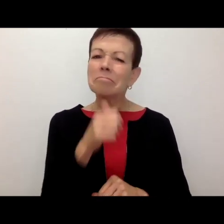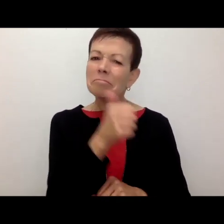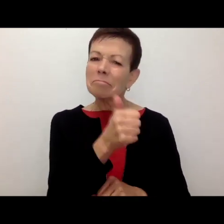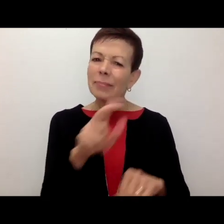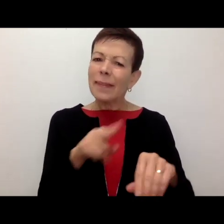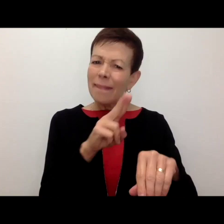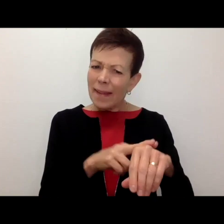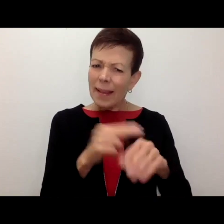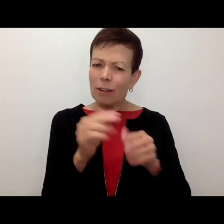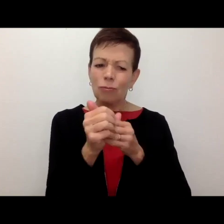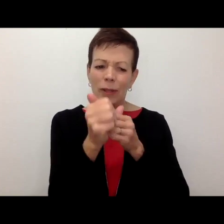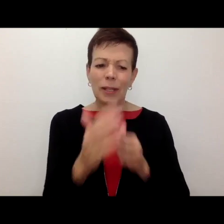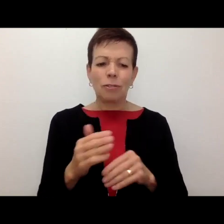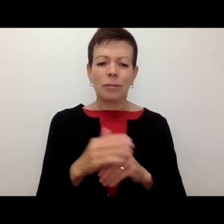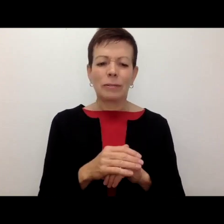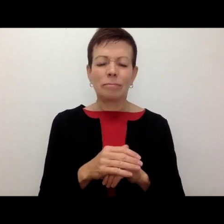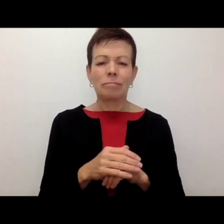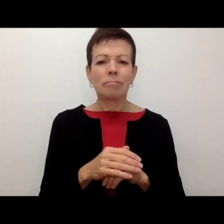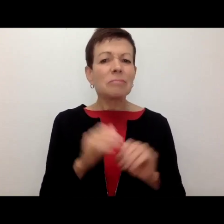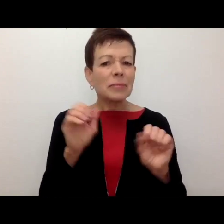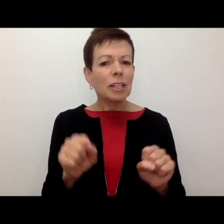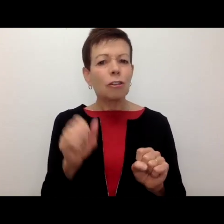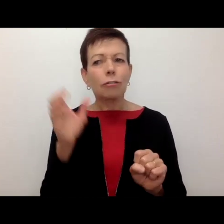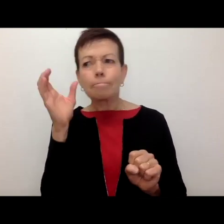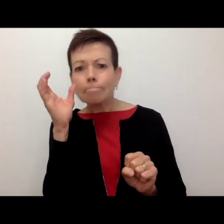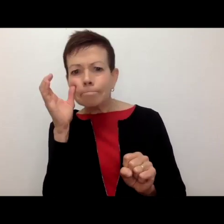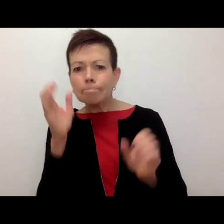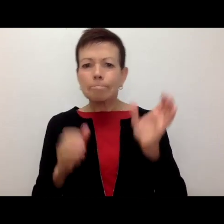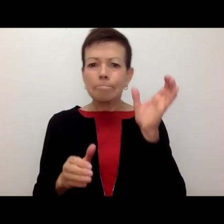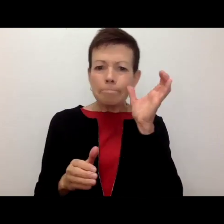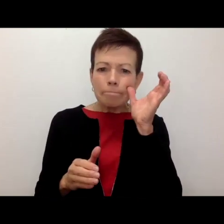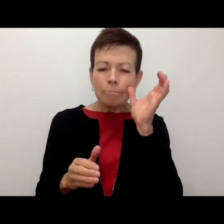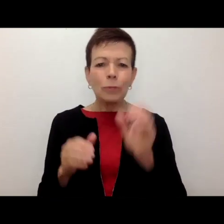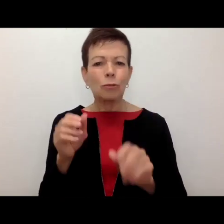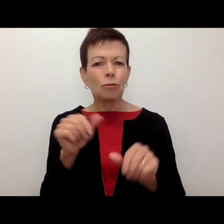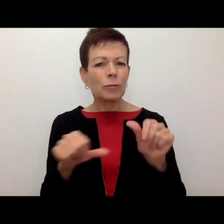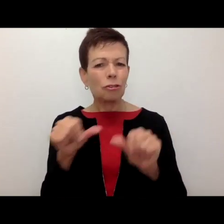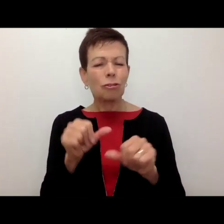He was a natural leader. He had that ability to listen to people,